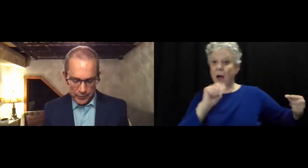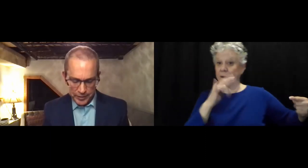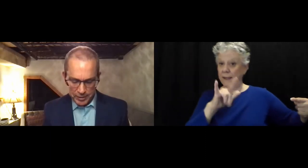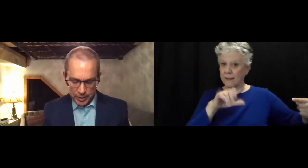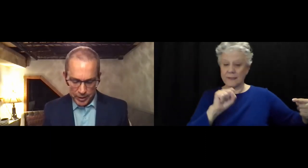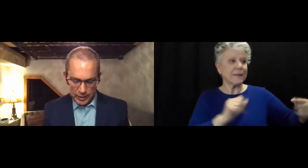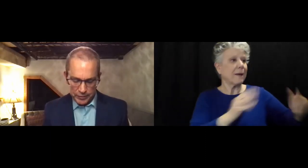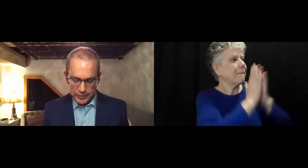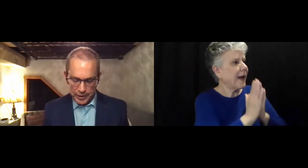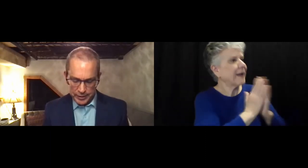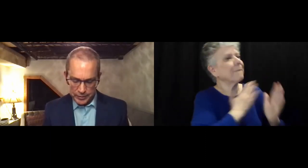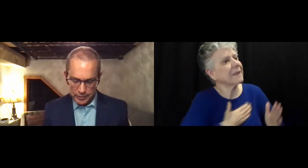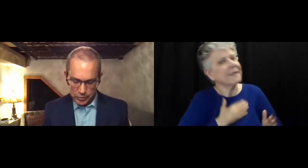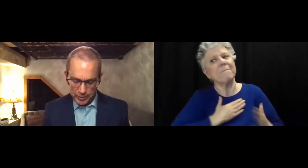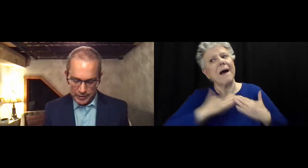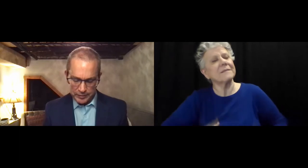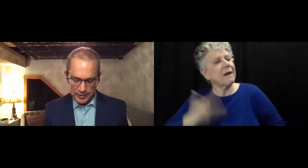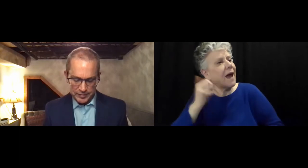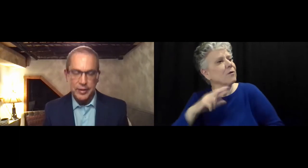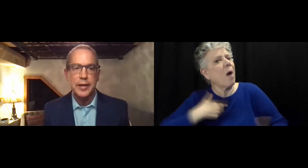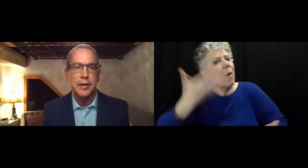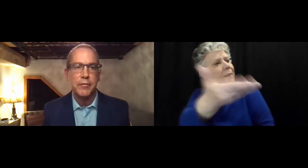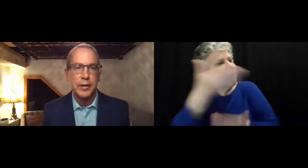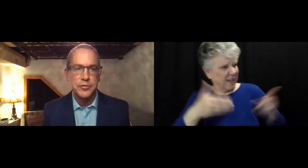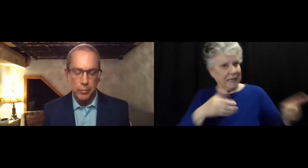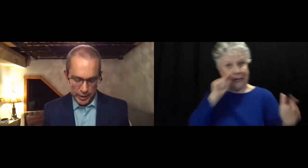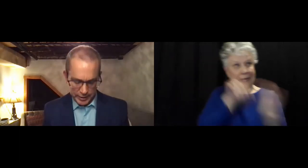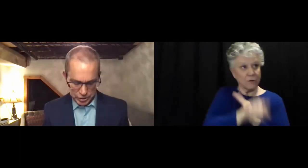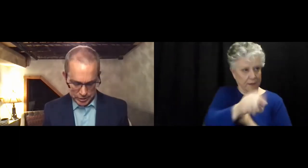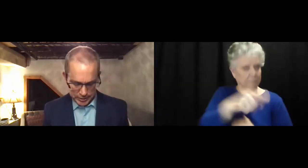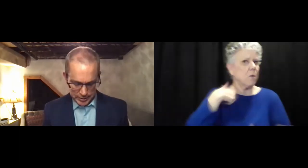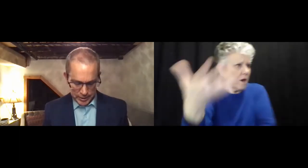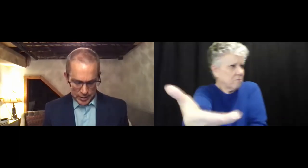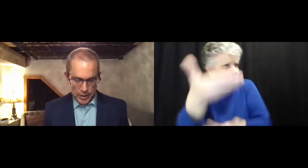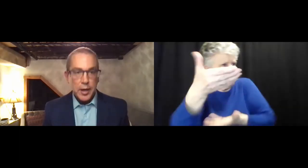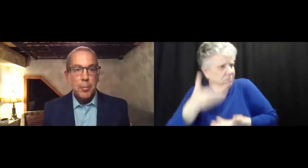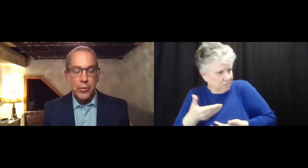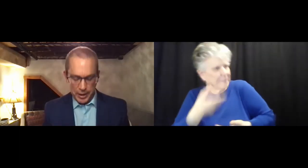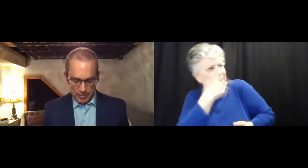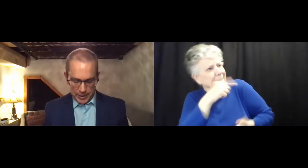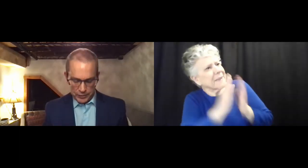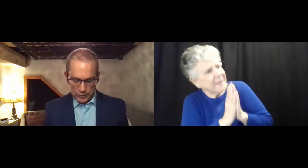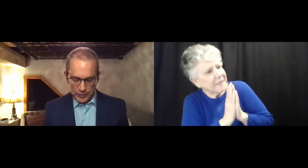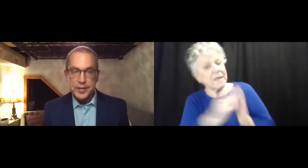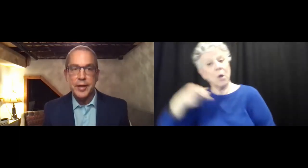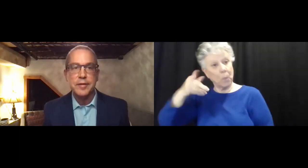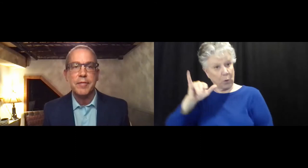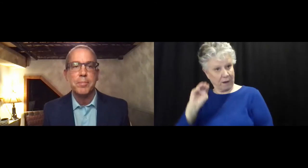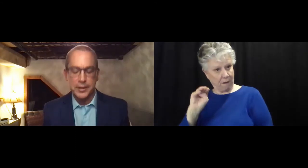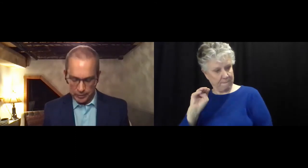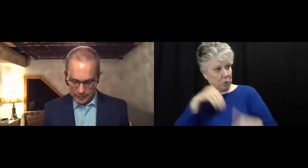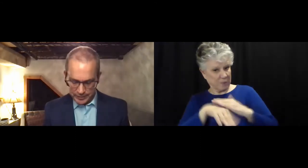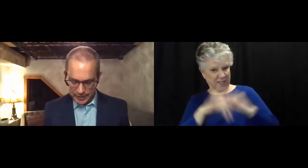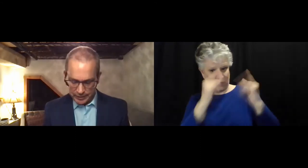beg for the dead body of his son Hector, whom Achilles had slain in a vengeful rage. Priam enters the tent of